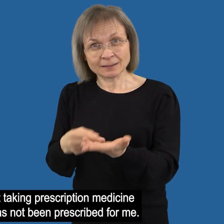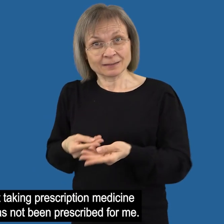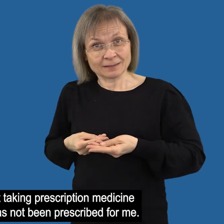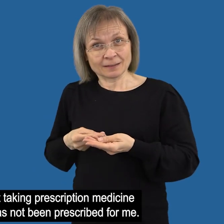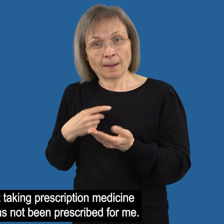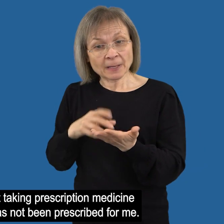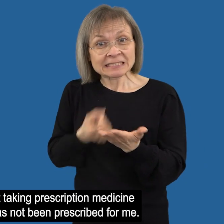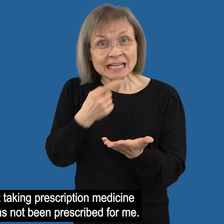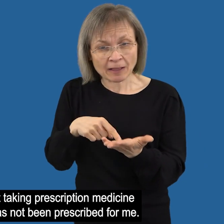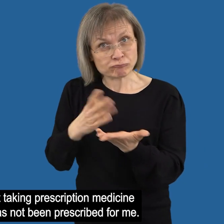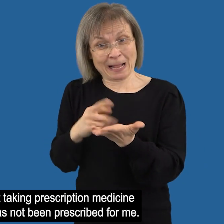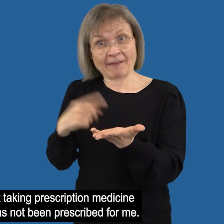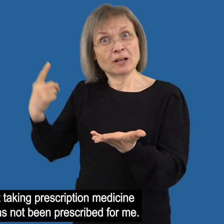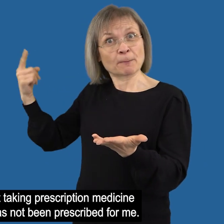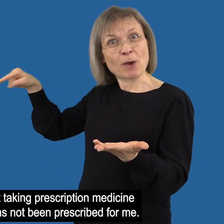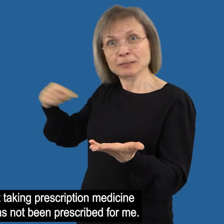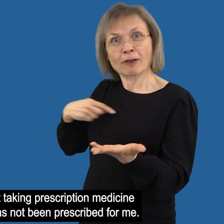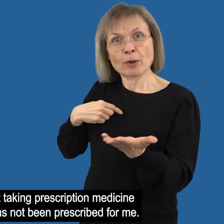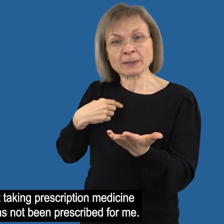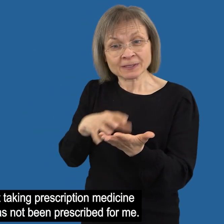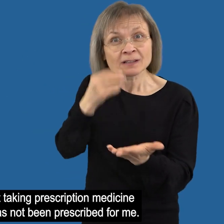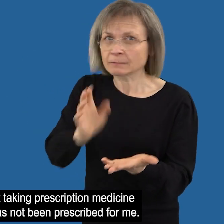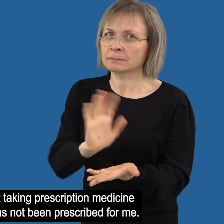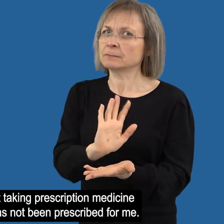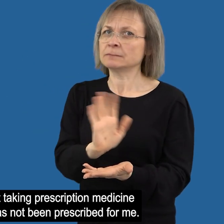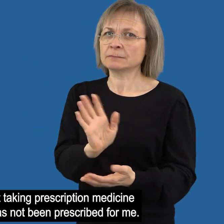Not taking prescription medicine that has not been prescribed for me.